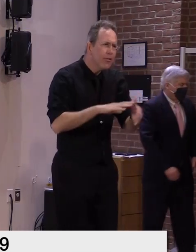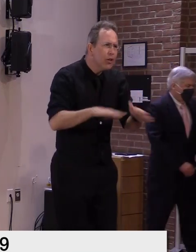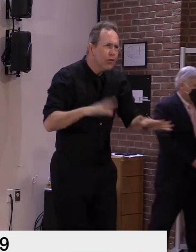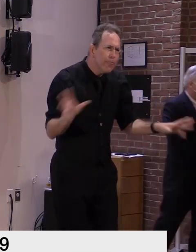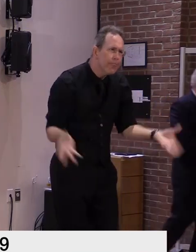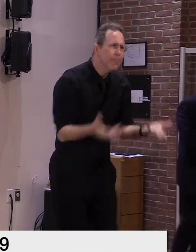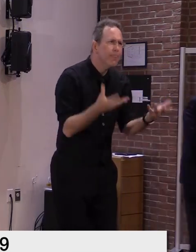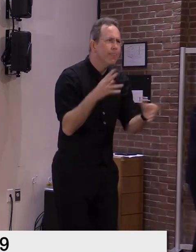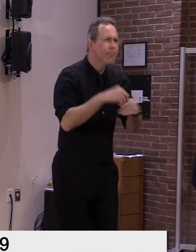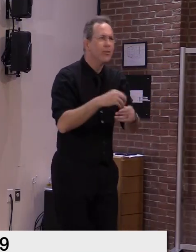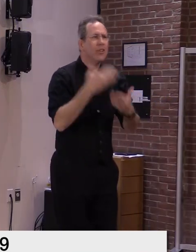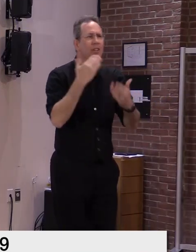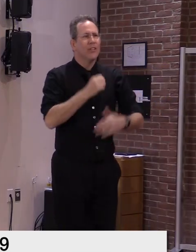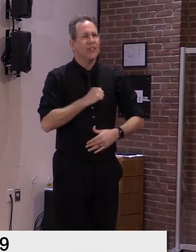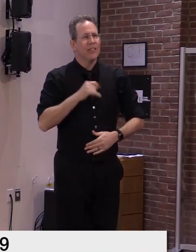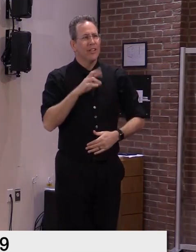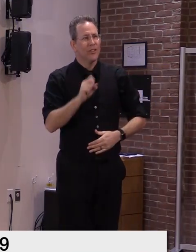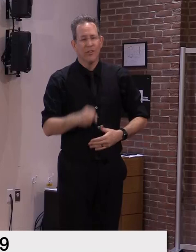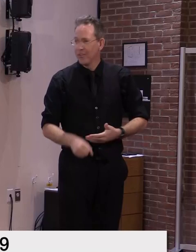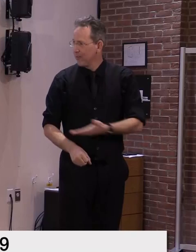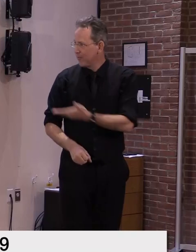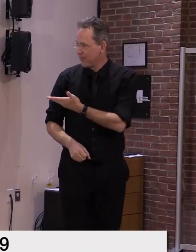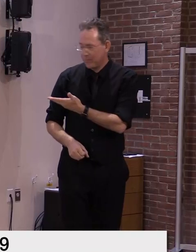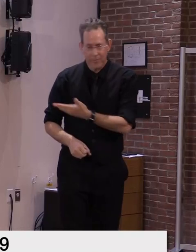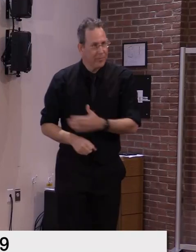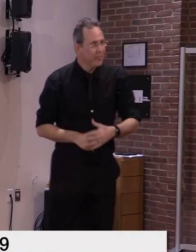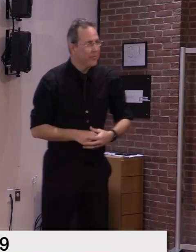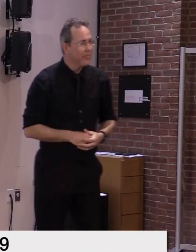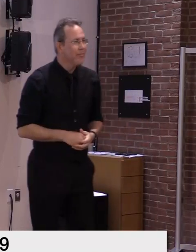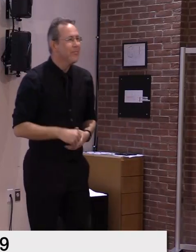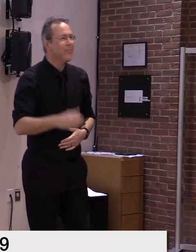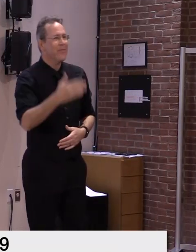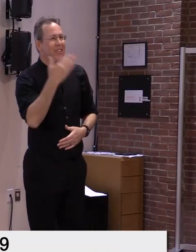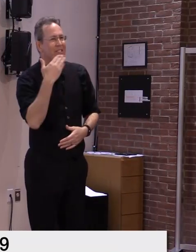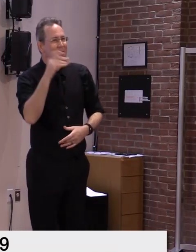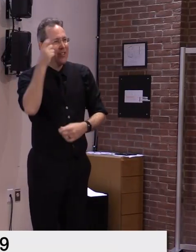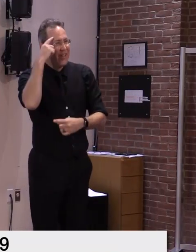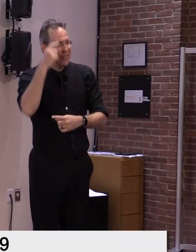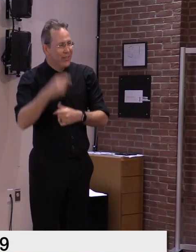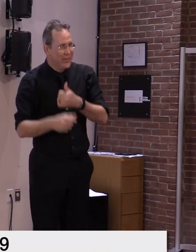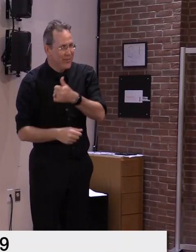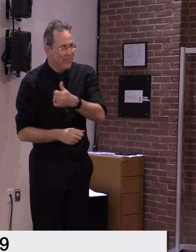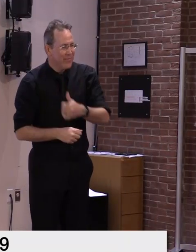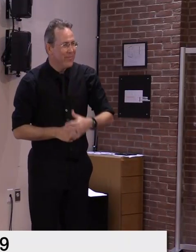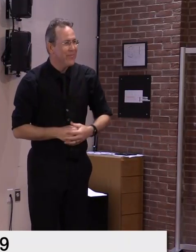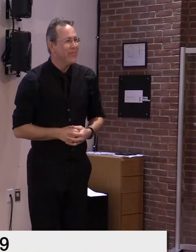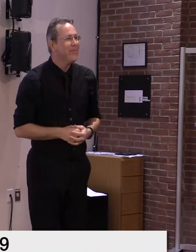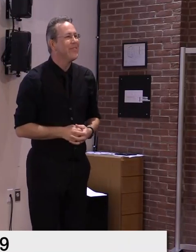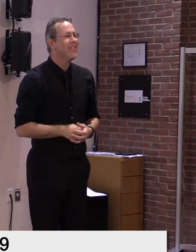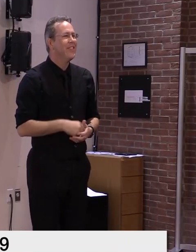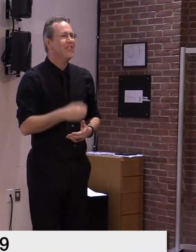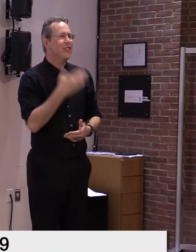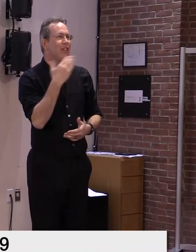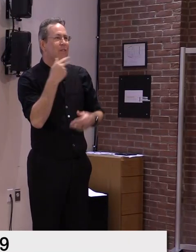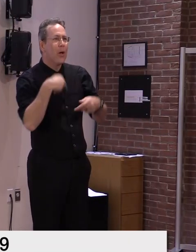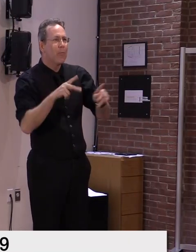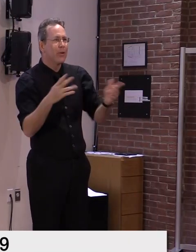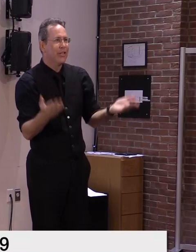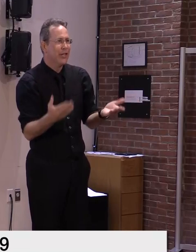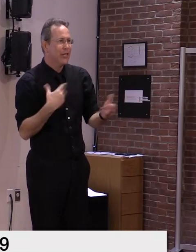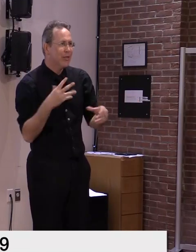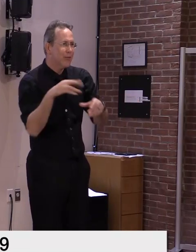us. Well, Governor, thank you very much for the opportunity to say a few words. Thank you